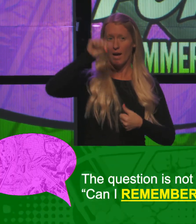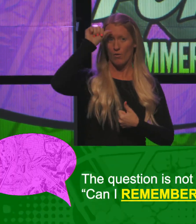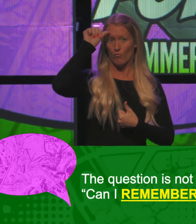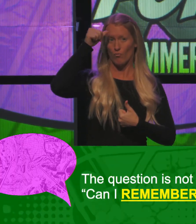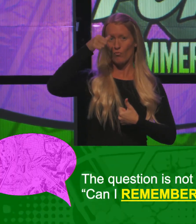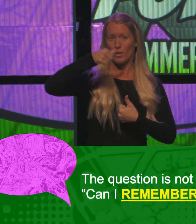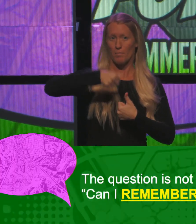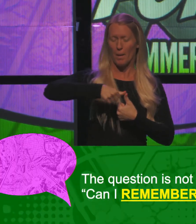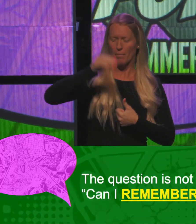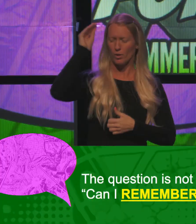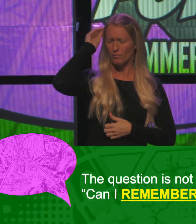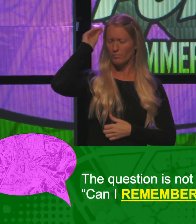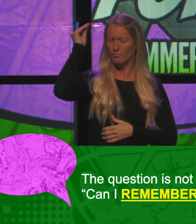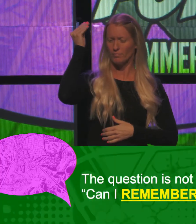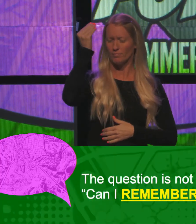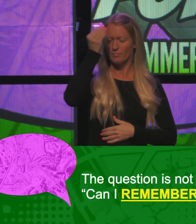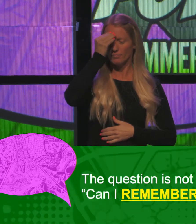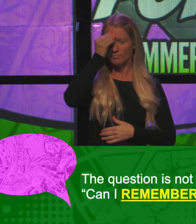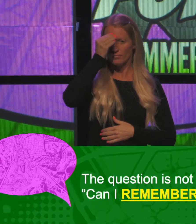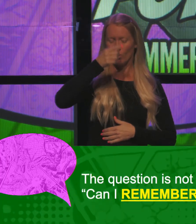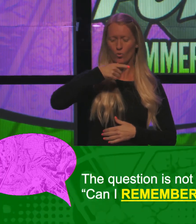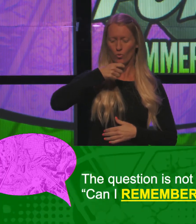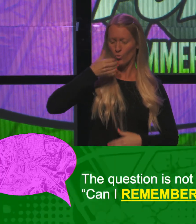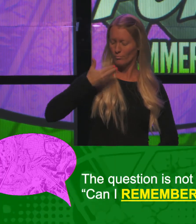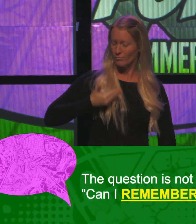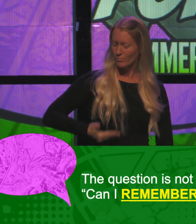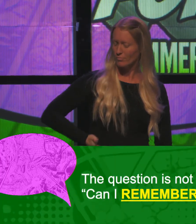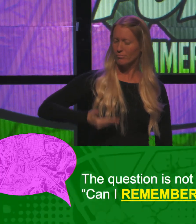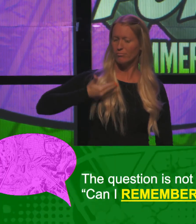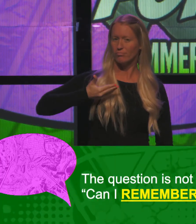who I have always been?